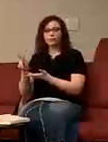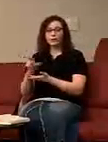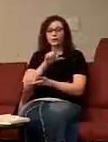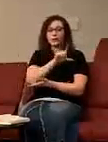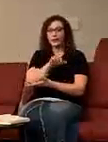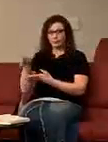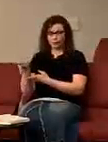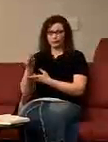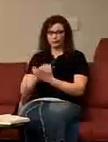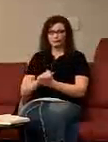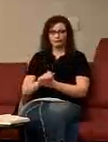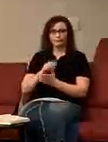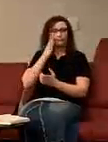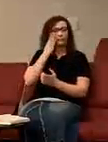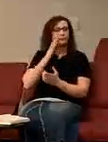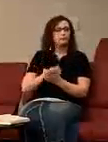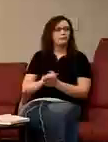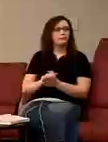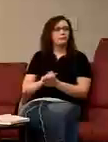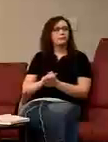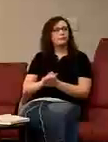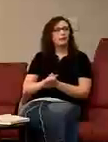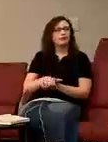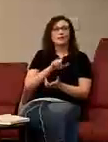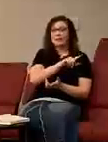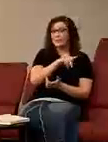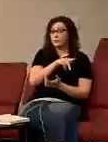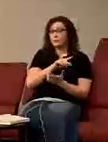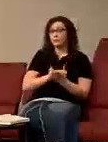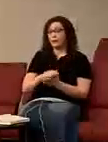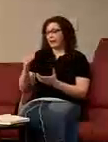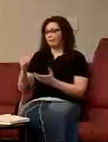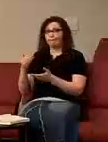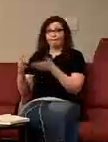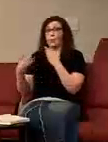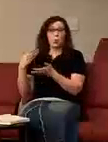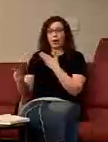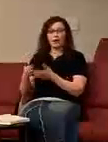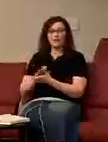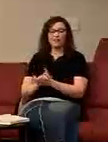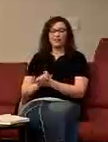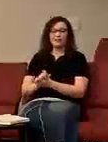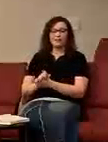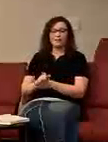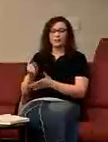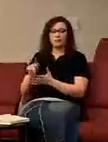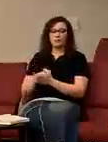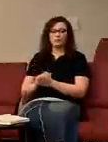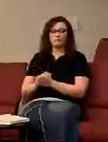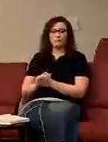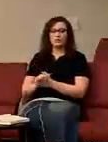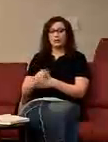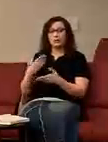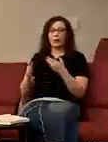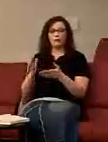take a Labradoodle and a Labradoodle, you get whatever. Yeah. I mean, because there's too many options now. And